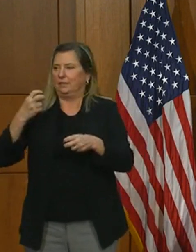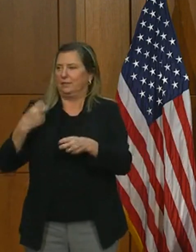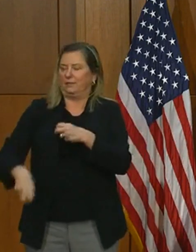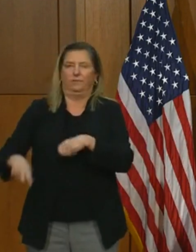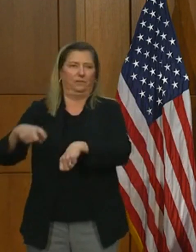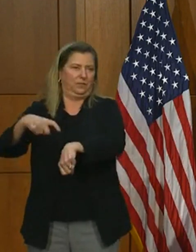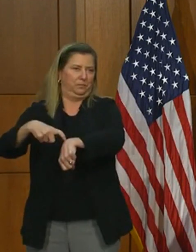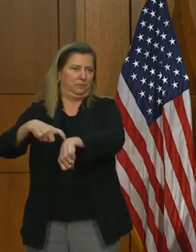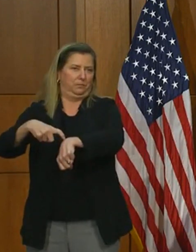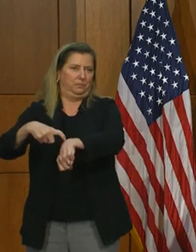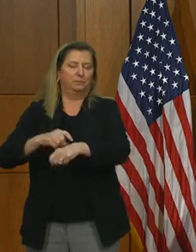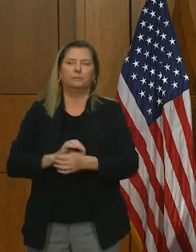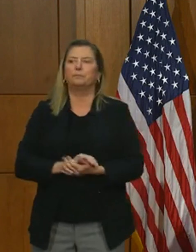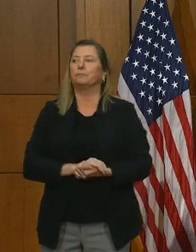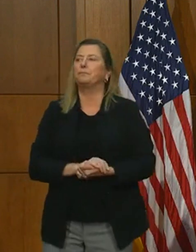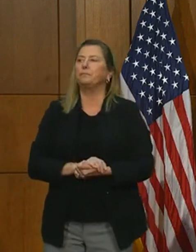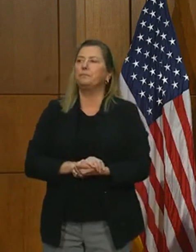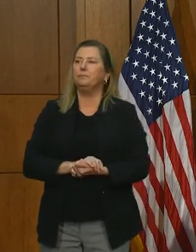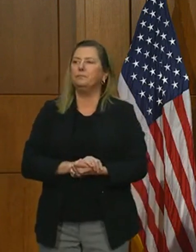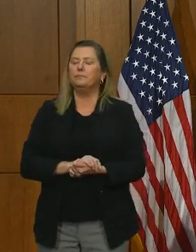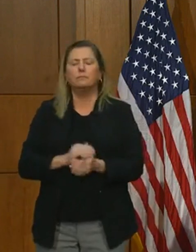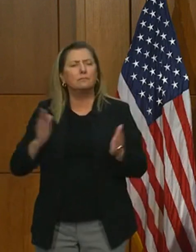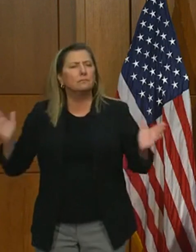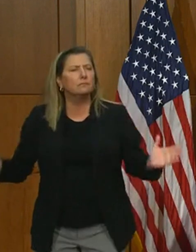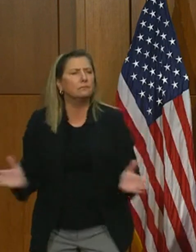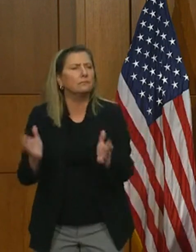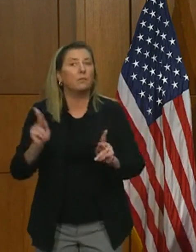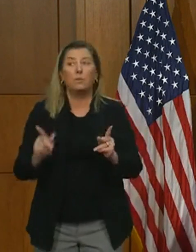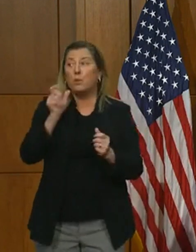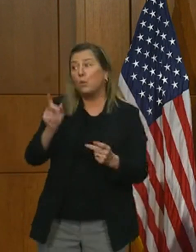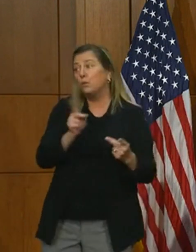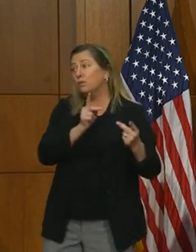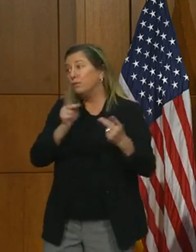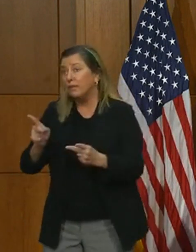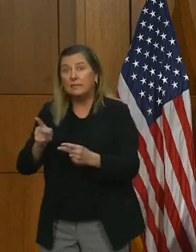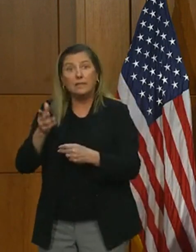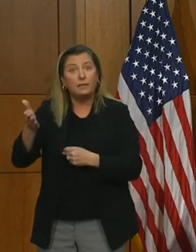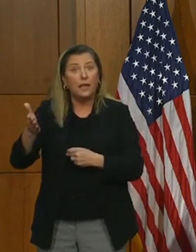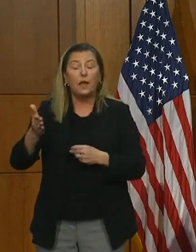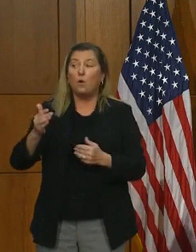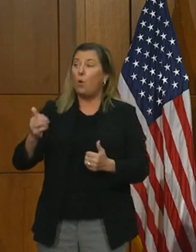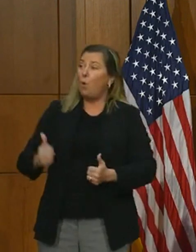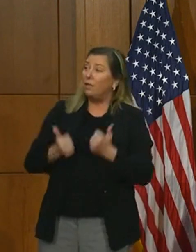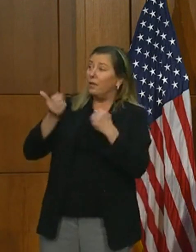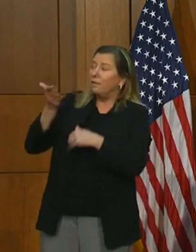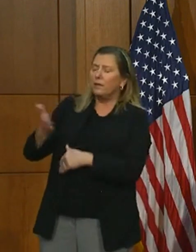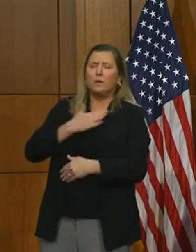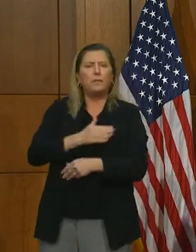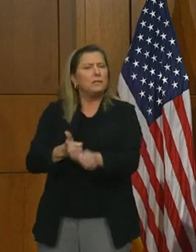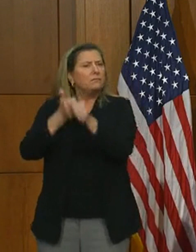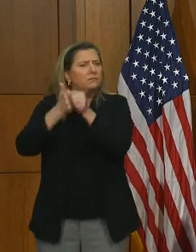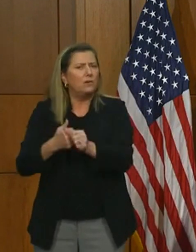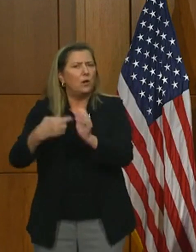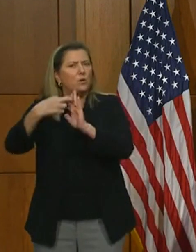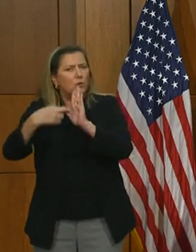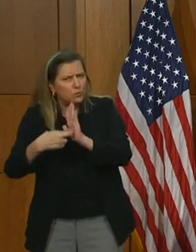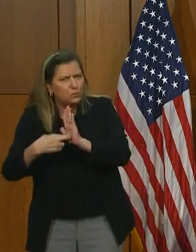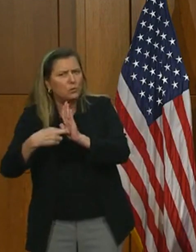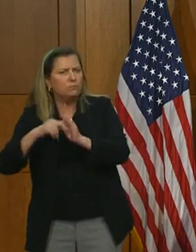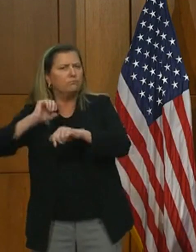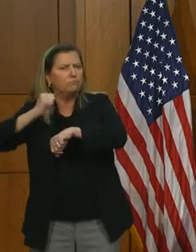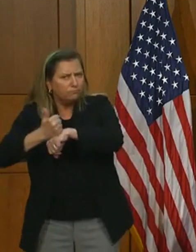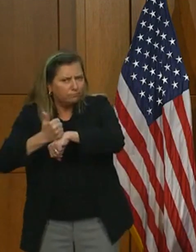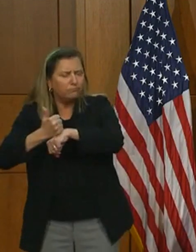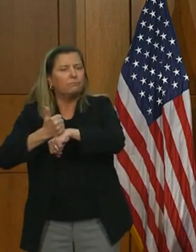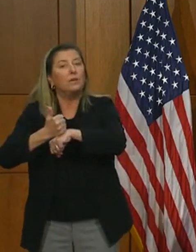challenging times. I urge all of our visitors and residents to adhere to the rules, regulations in